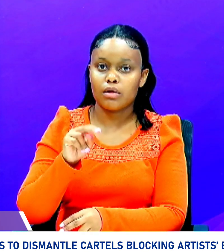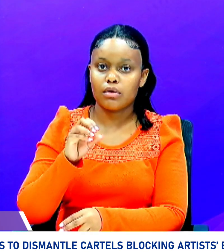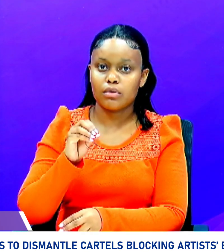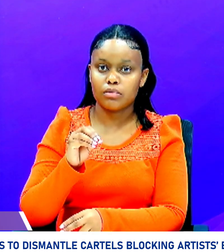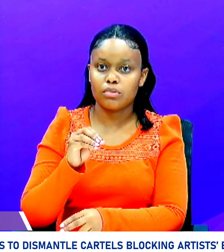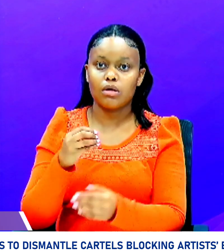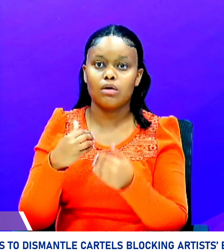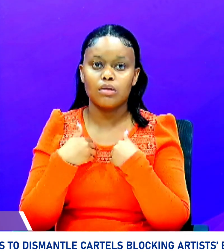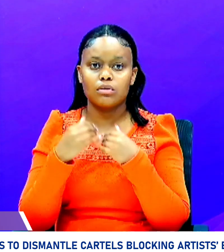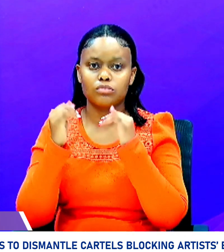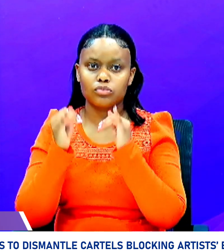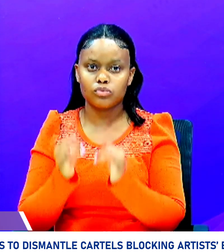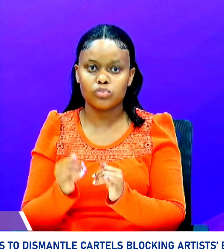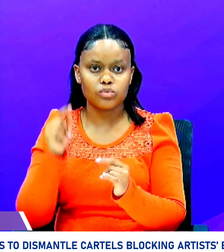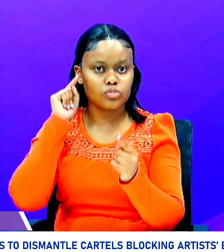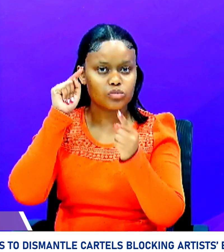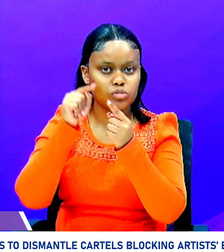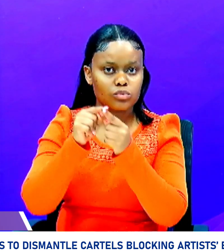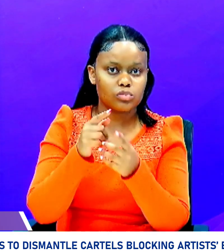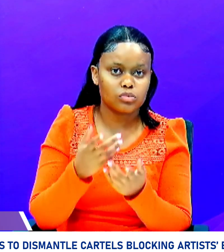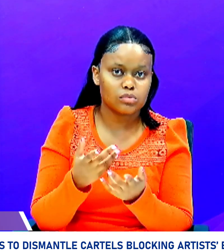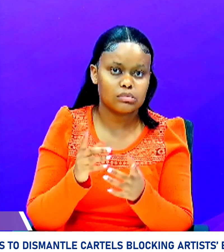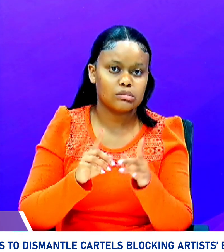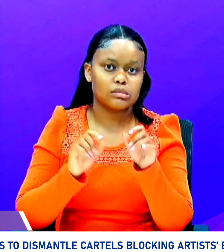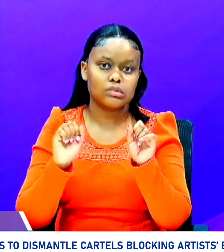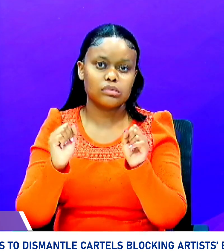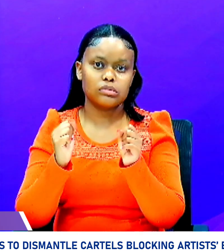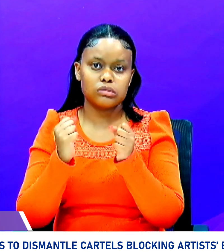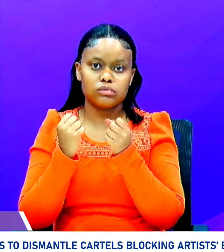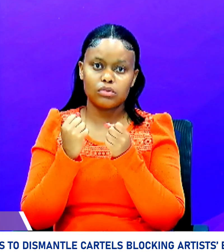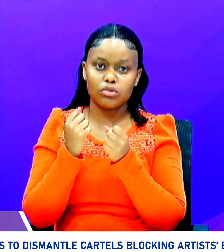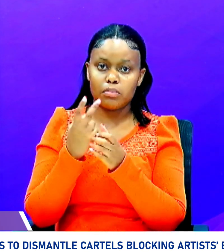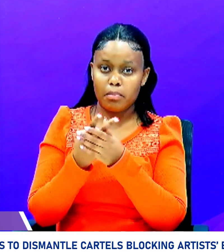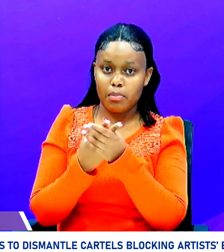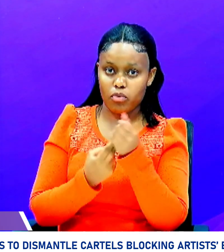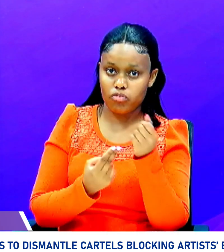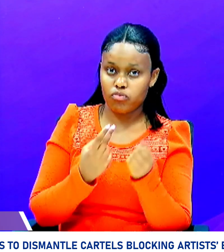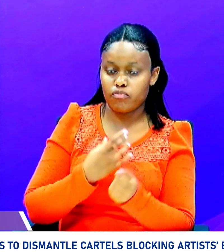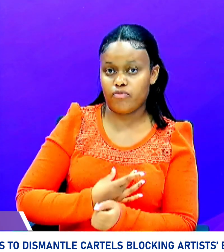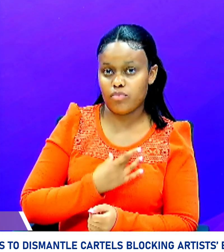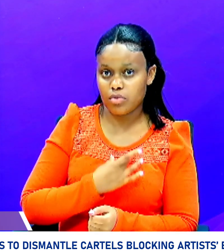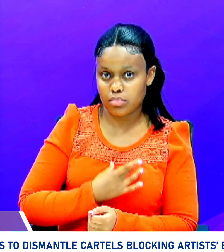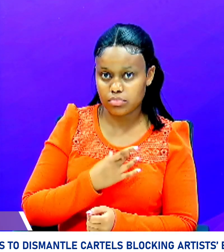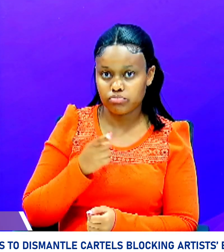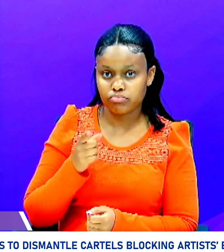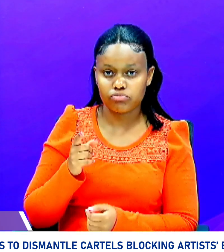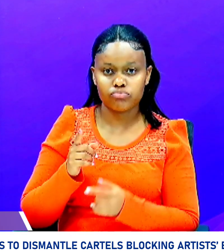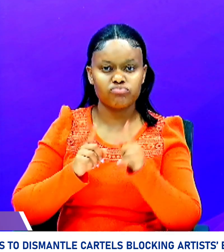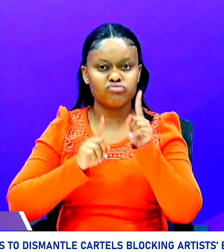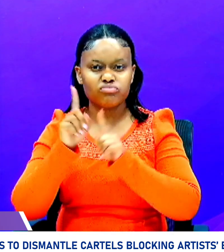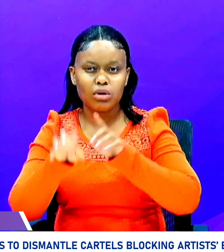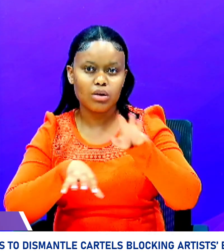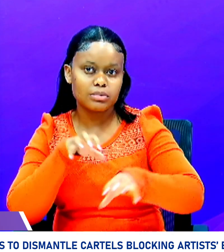Moving on, Tourism Cabinet Secretary Rebecca Miano has unveiled new guidelines aimed at enhancing